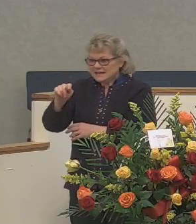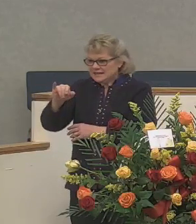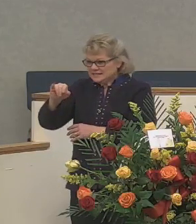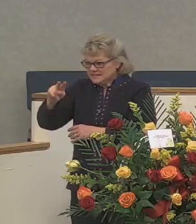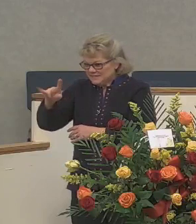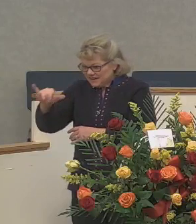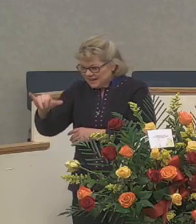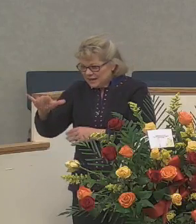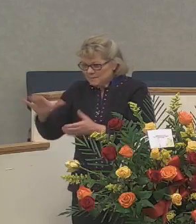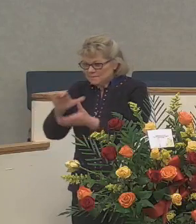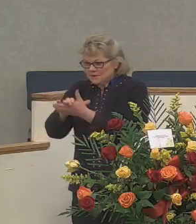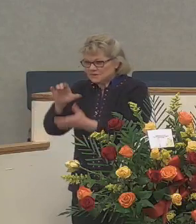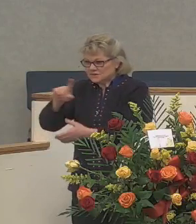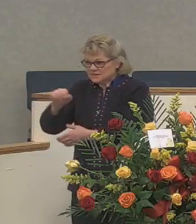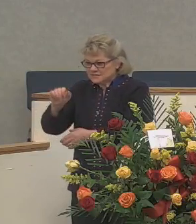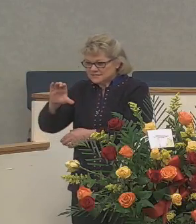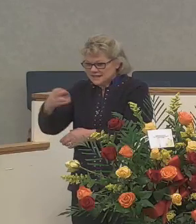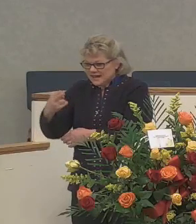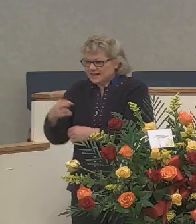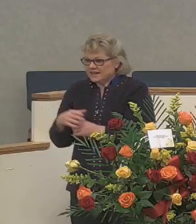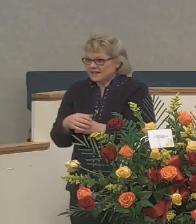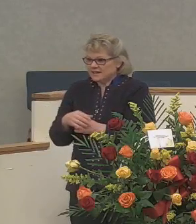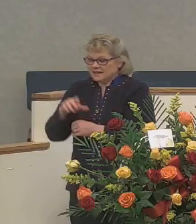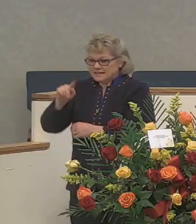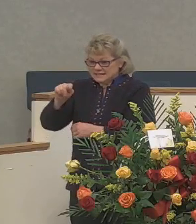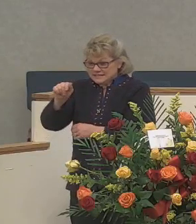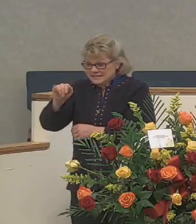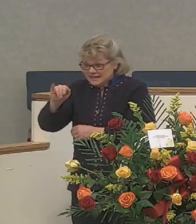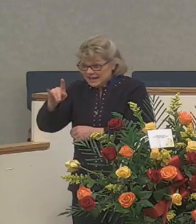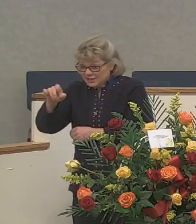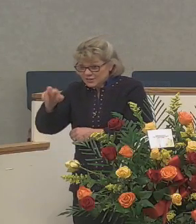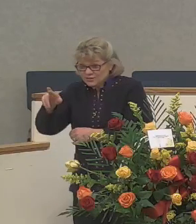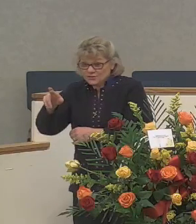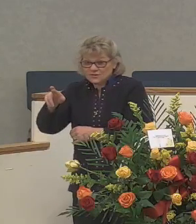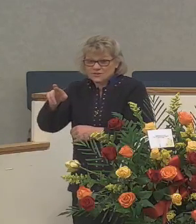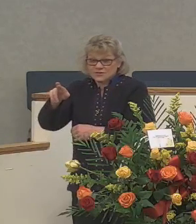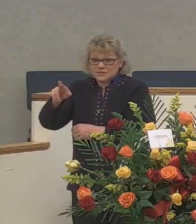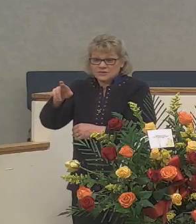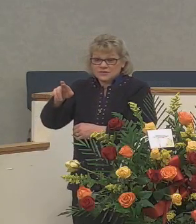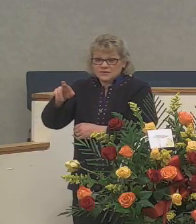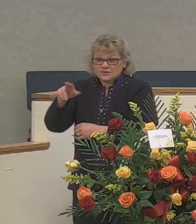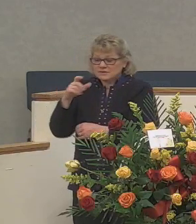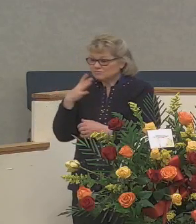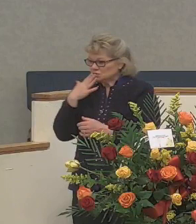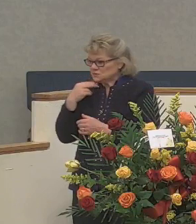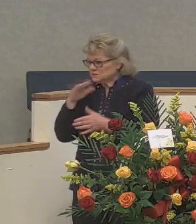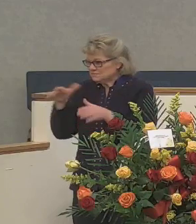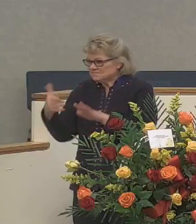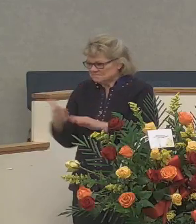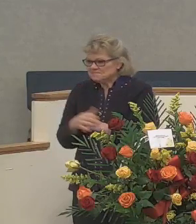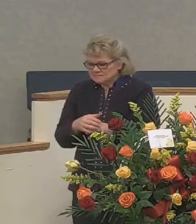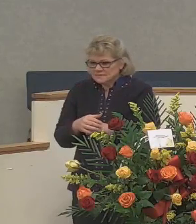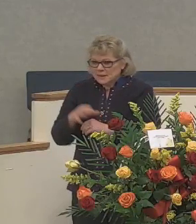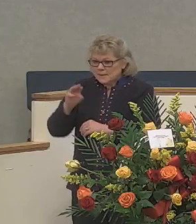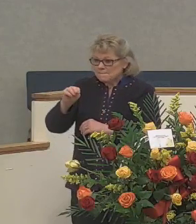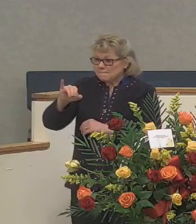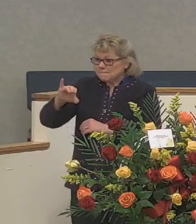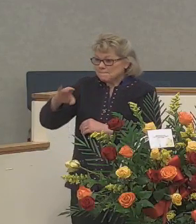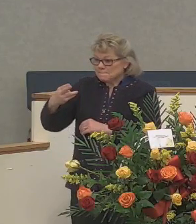Tiffany, married to Zach. Taylor, our dear deceased one.